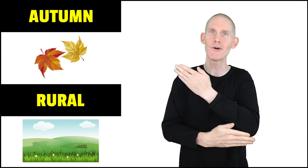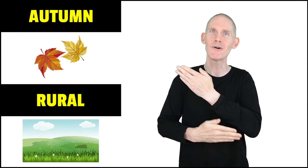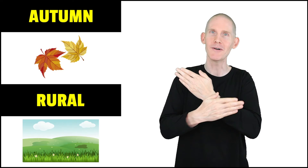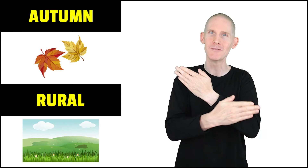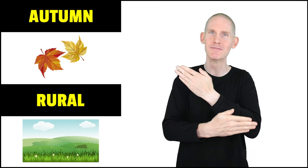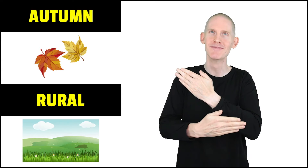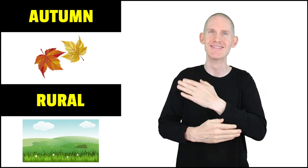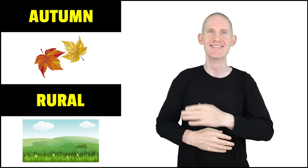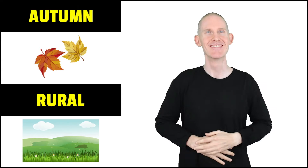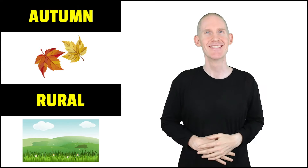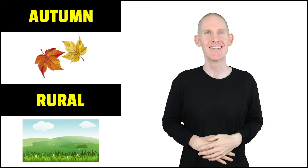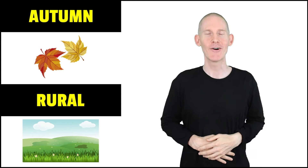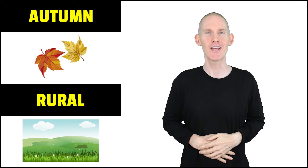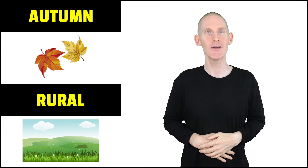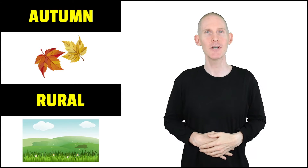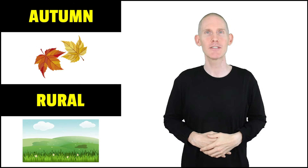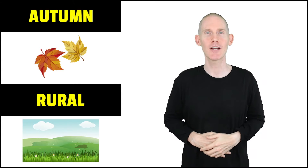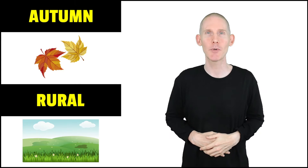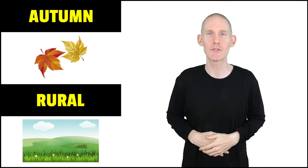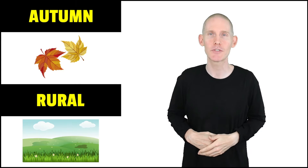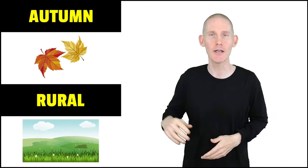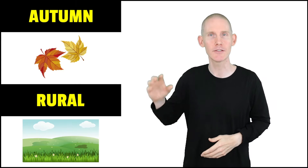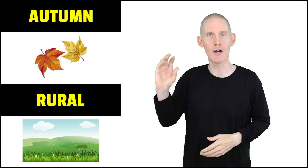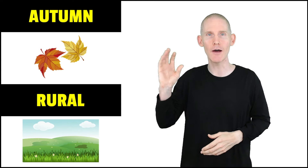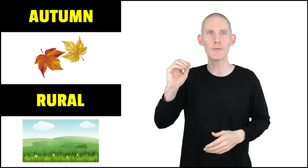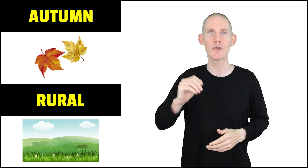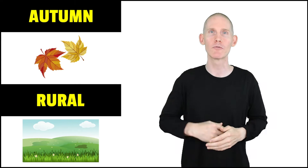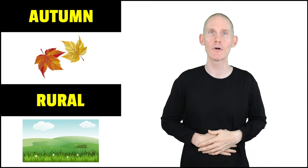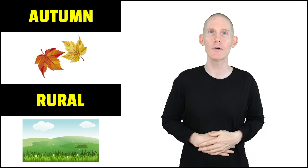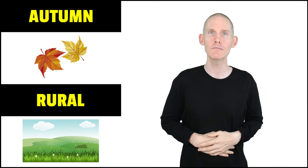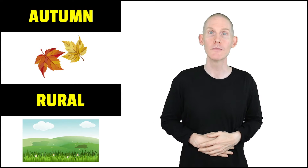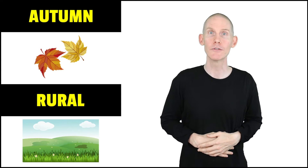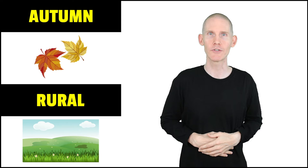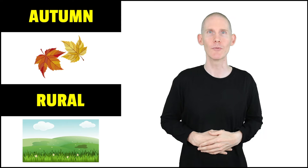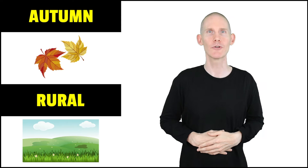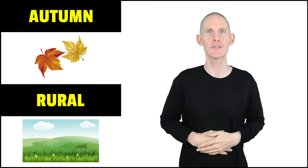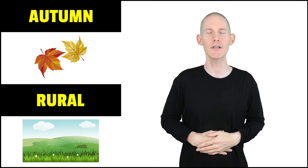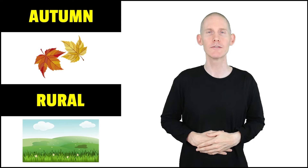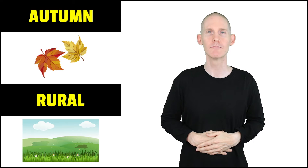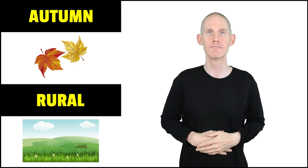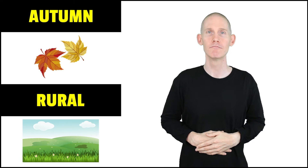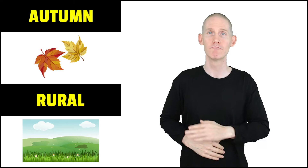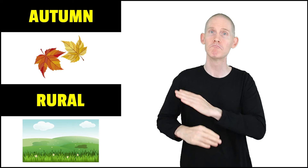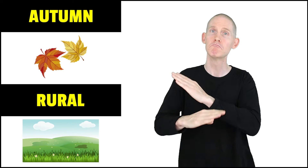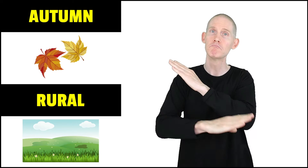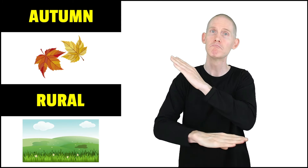rural. Okay, we just talked about the signs autumn and rural, similar signs.